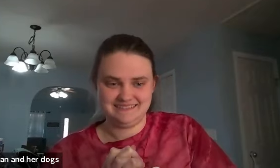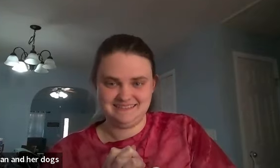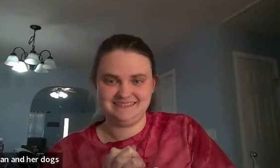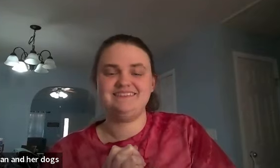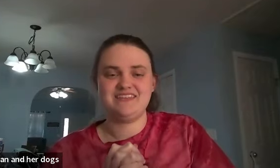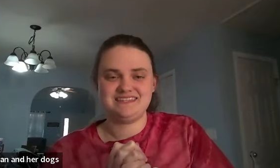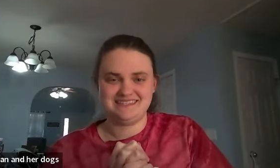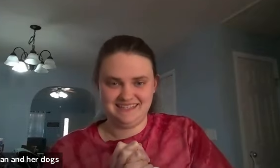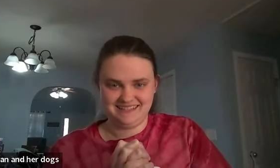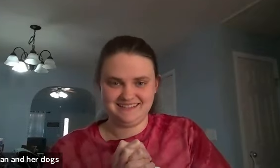and then Z.